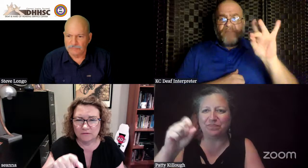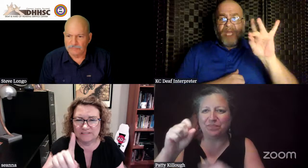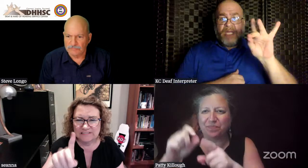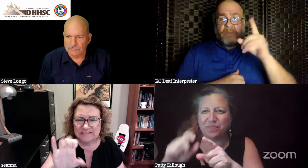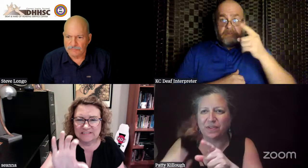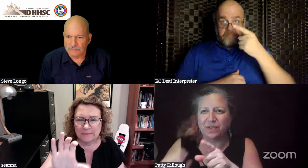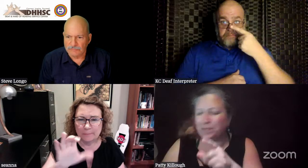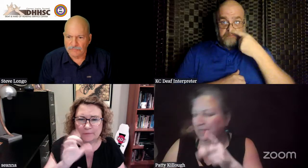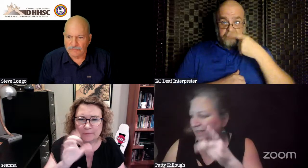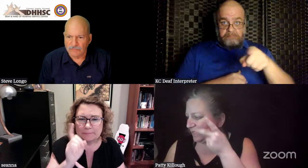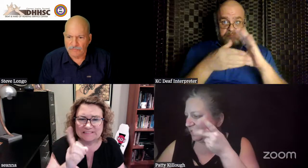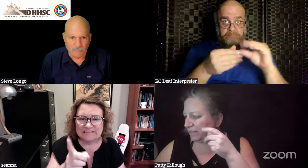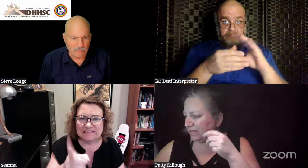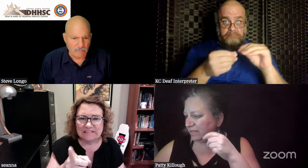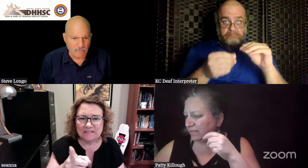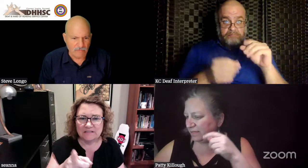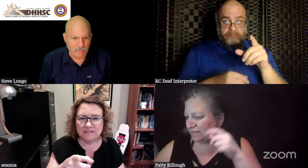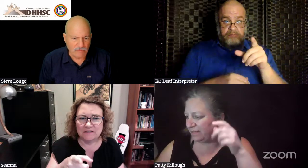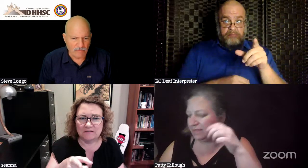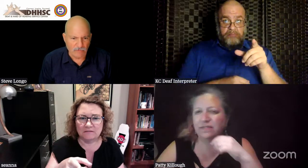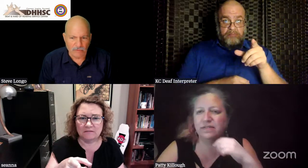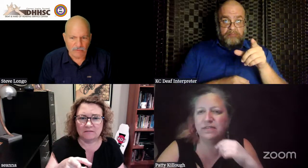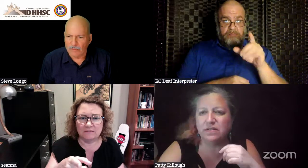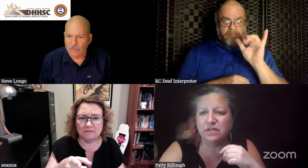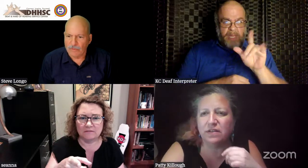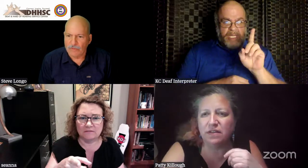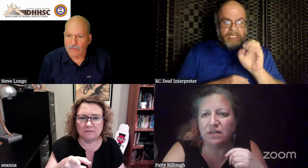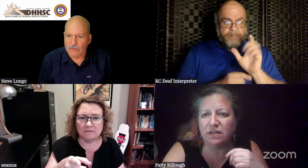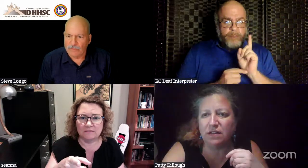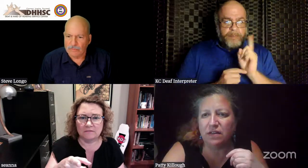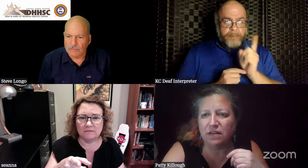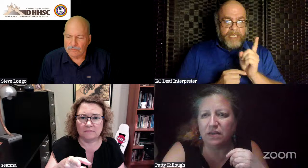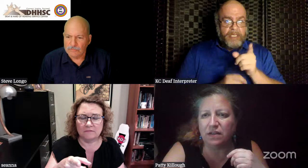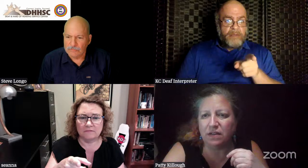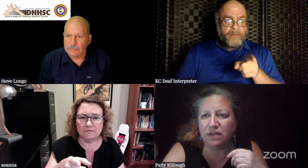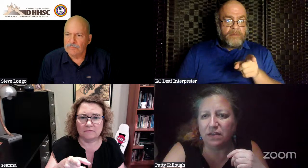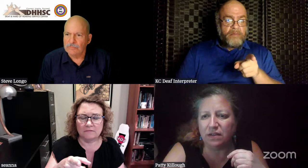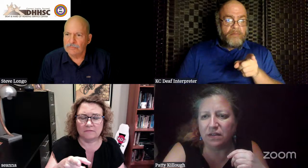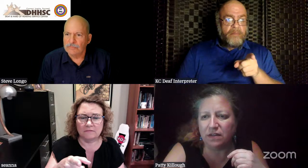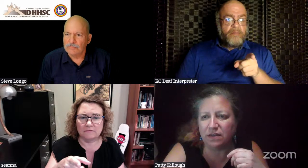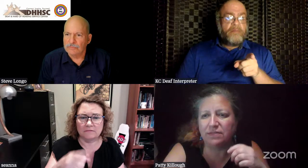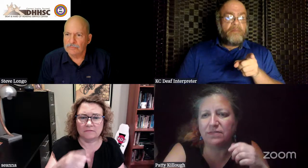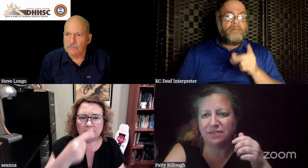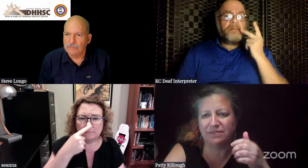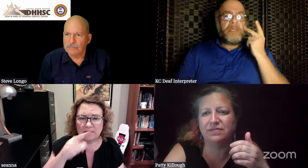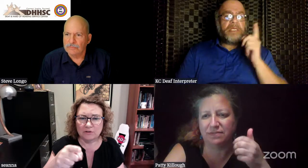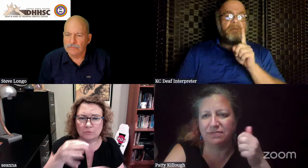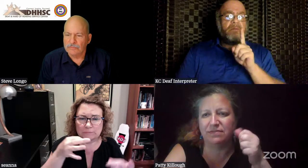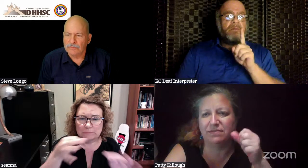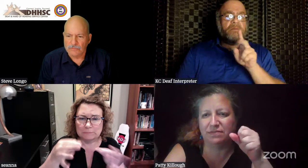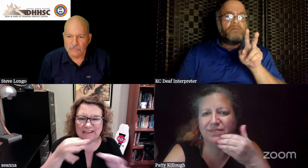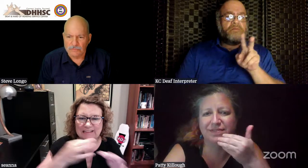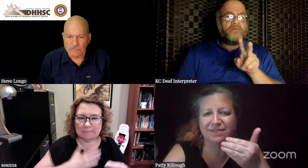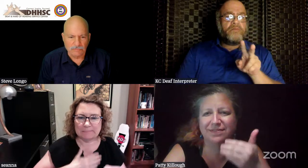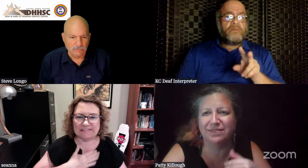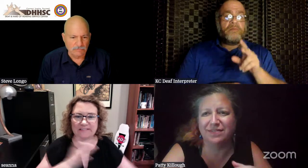ahead and telling us what you found, what you had mentioned in the chat regarding the December